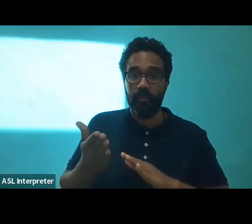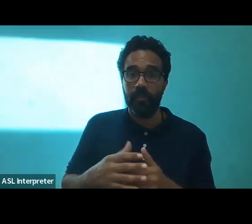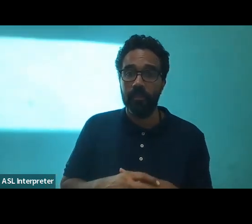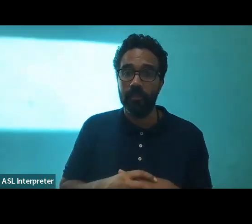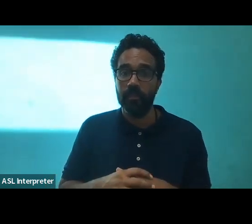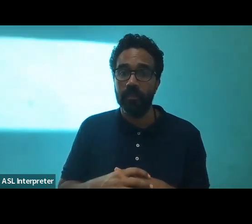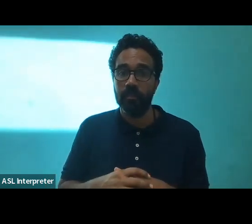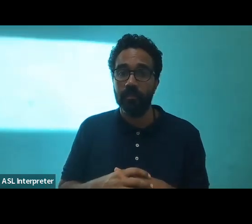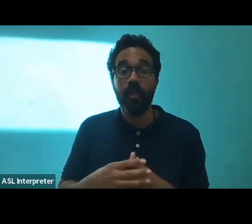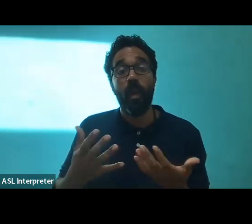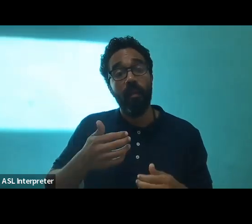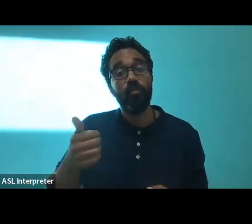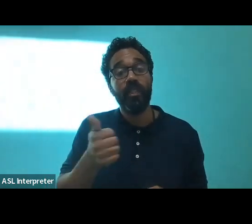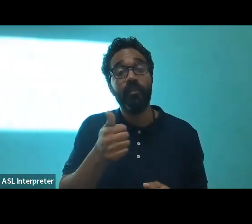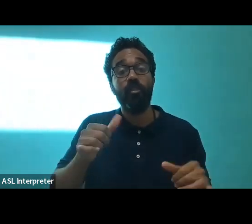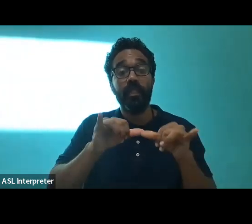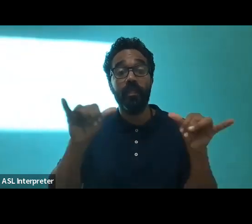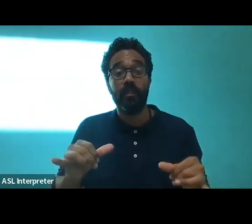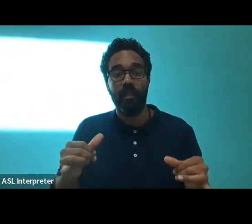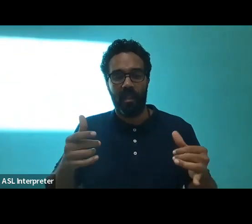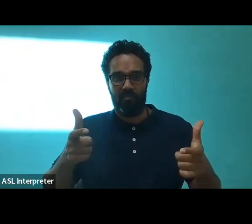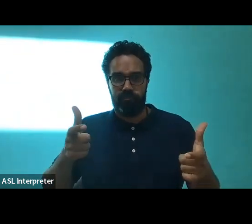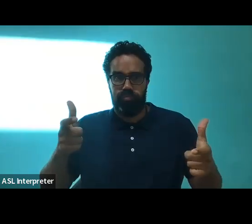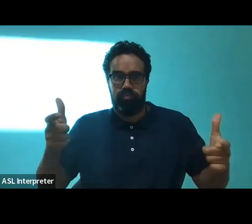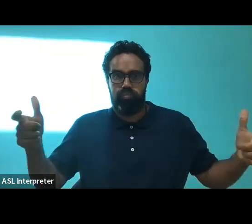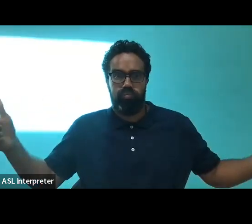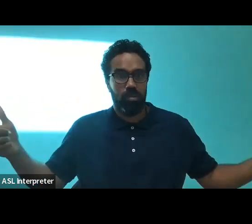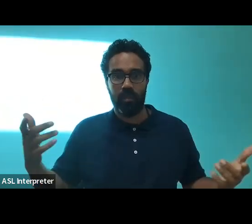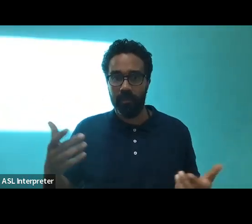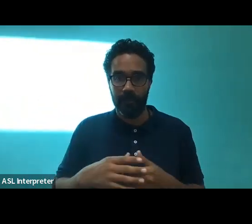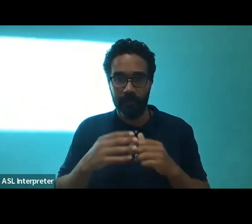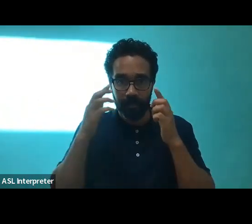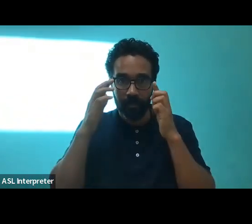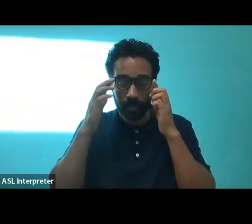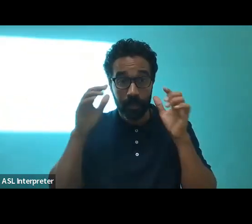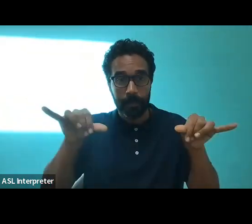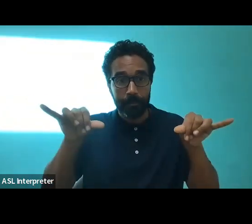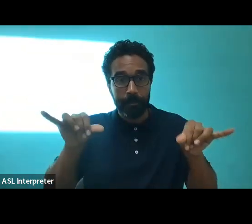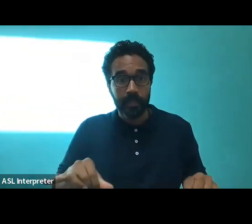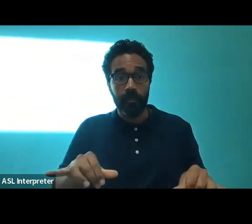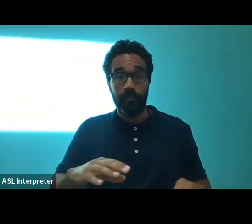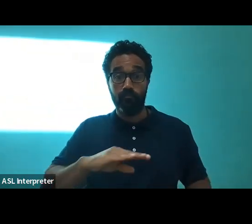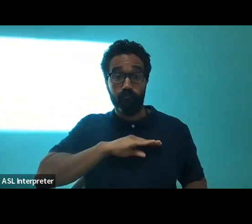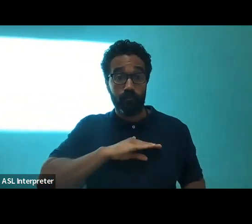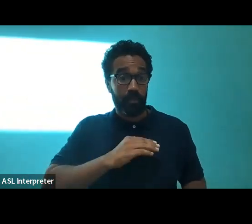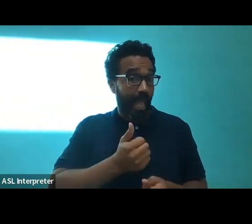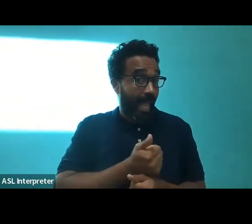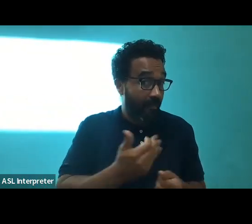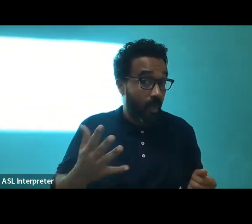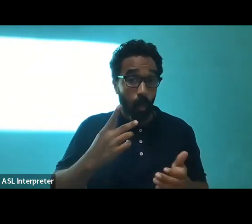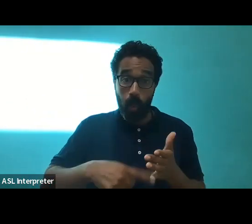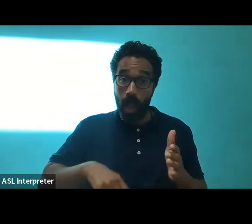I mean, the transportation system's larger than ever and still doesn't meet all the needs in the community. And